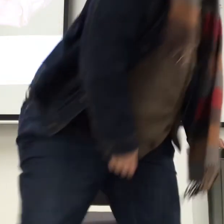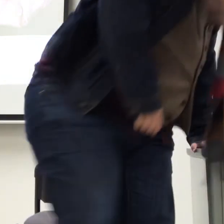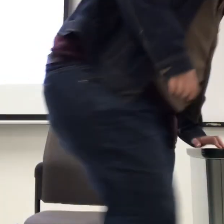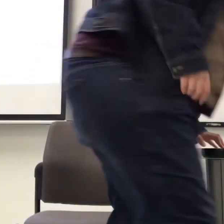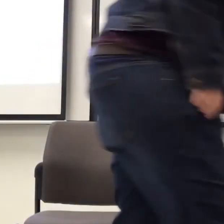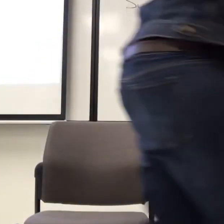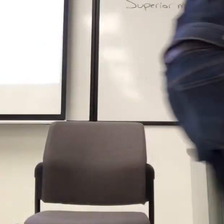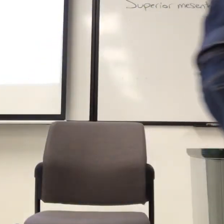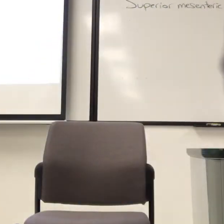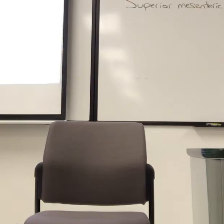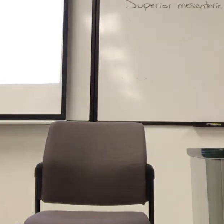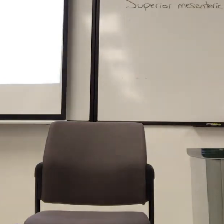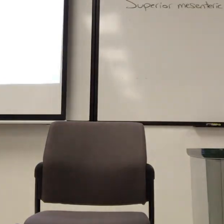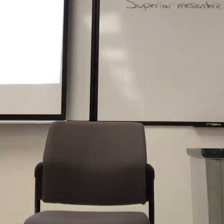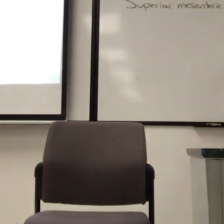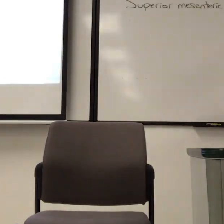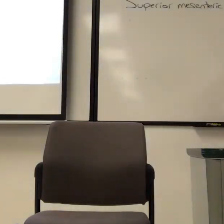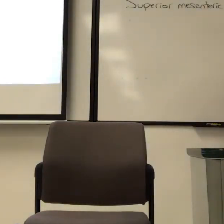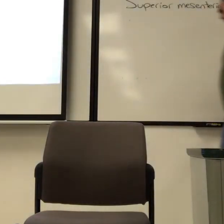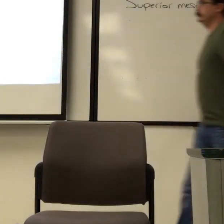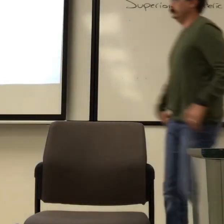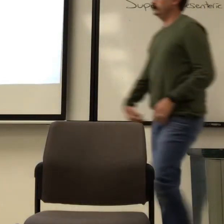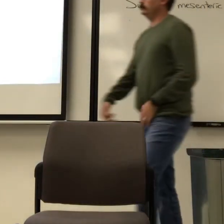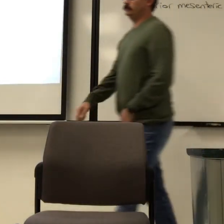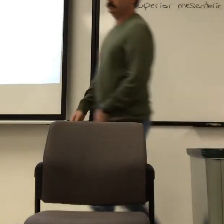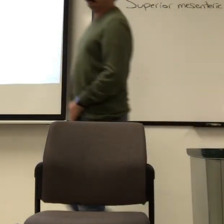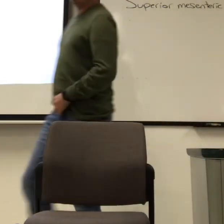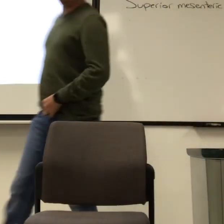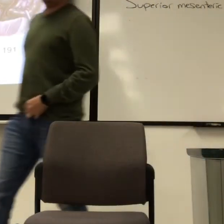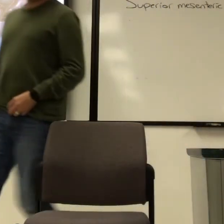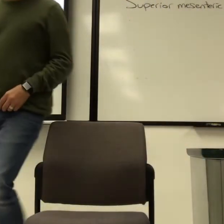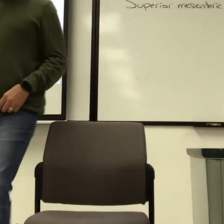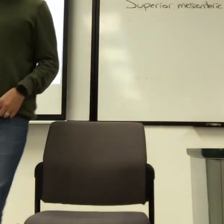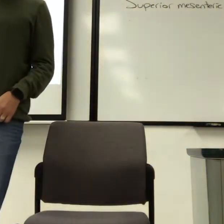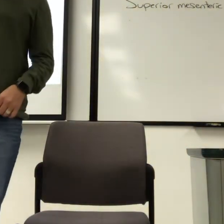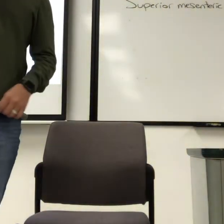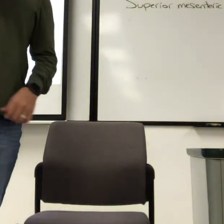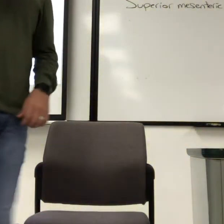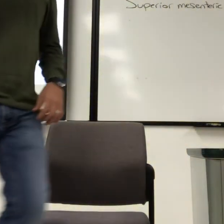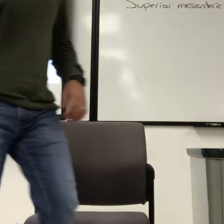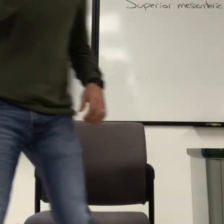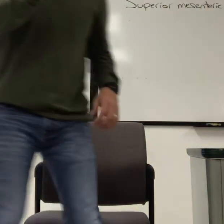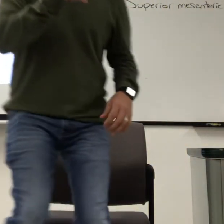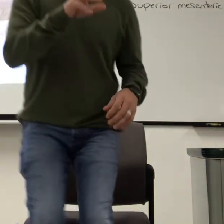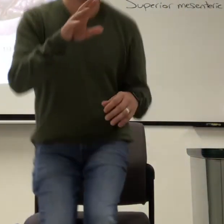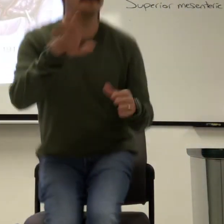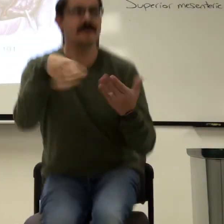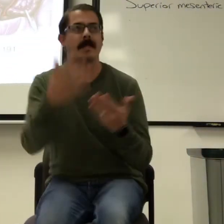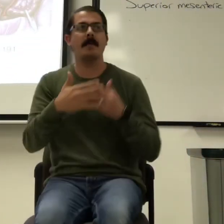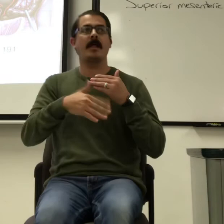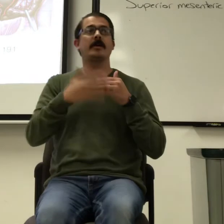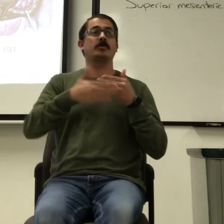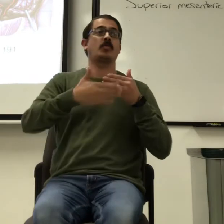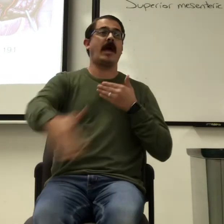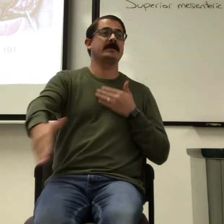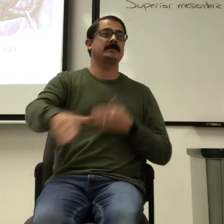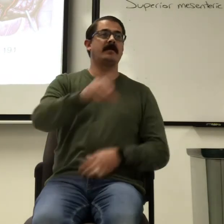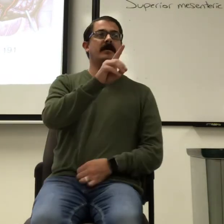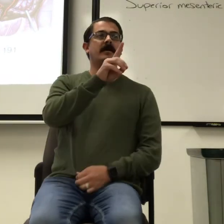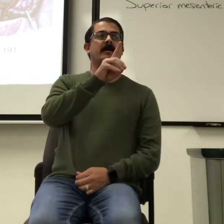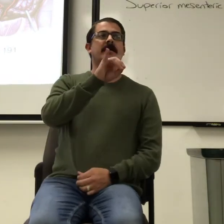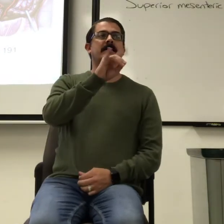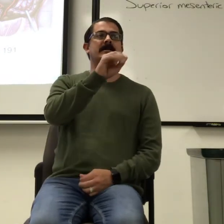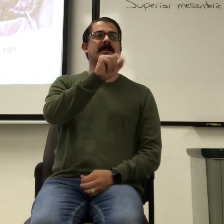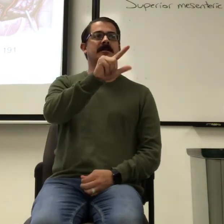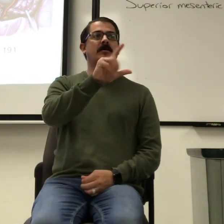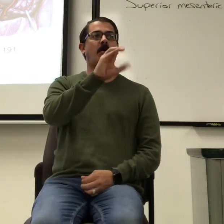So the inferior mesenteric artery will supply blood to the rest of the distal colon. They